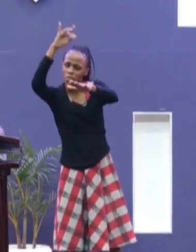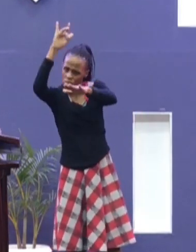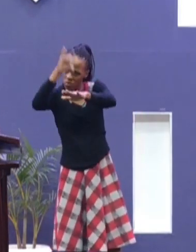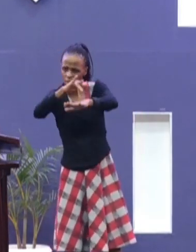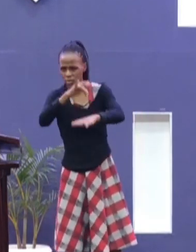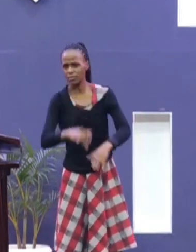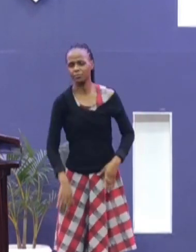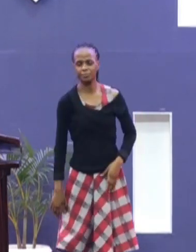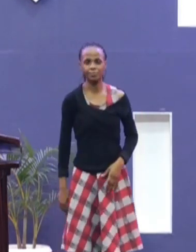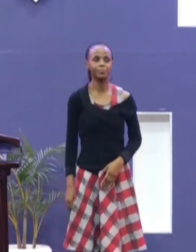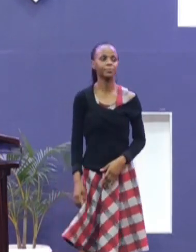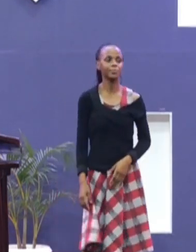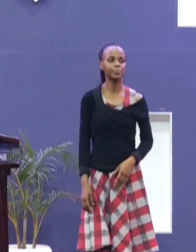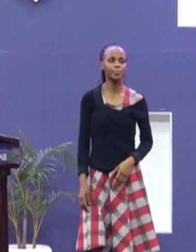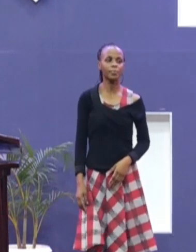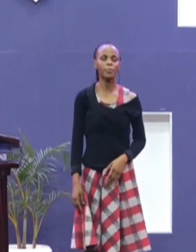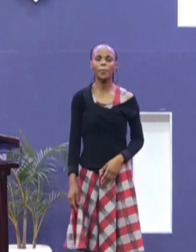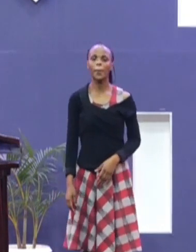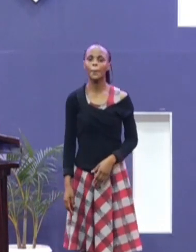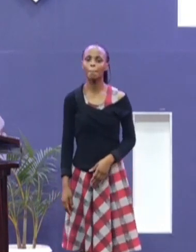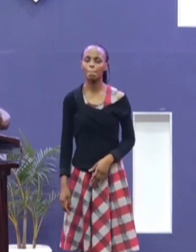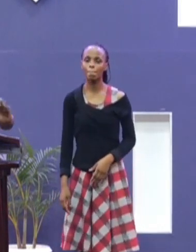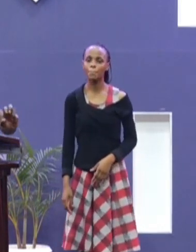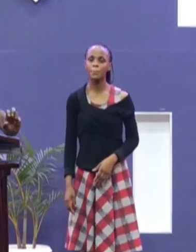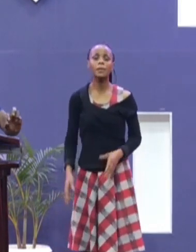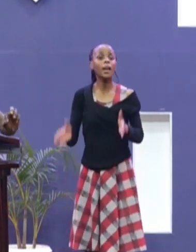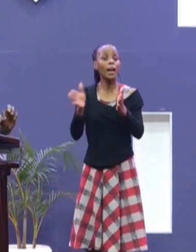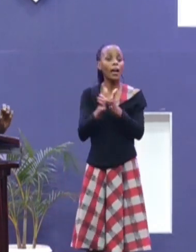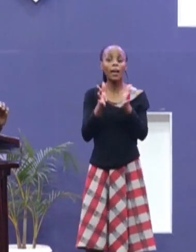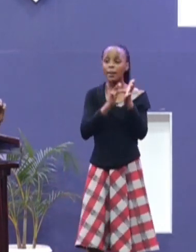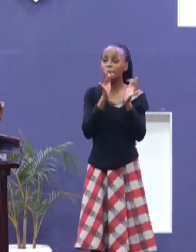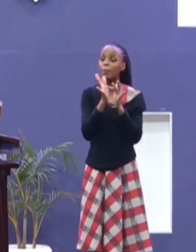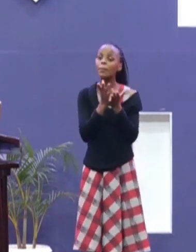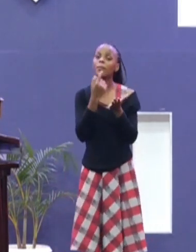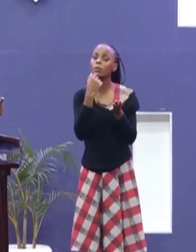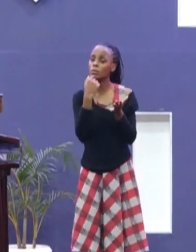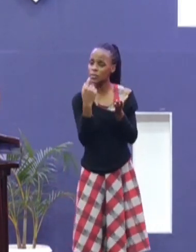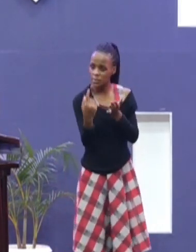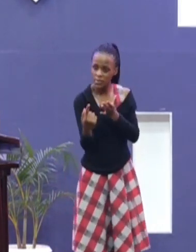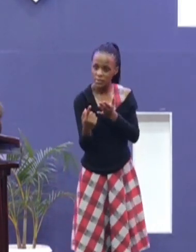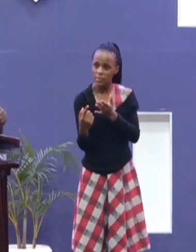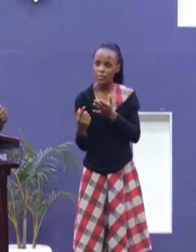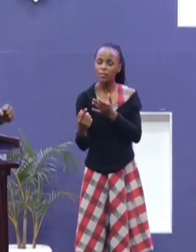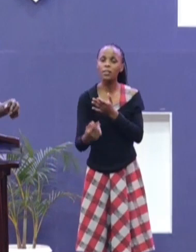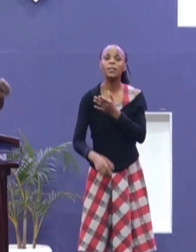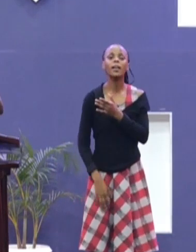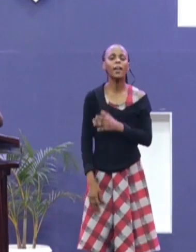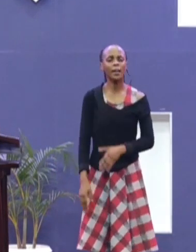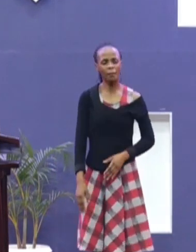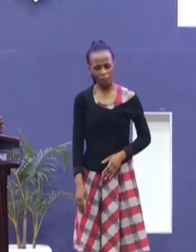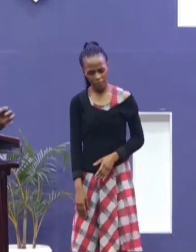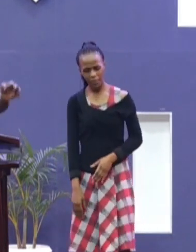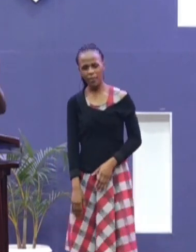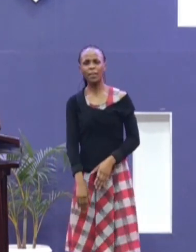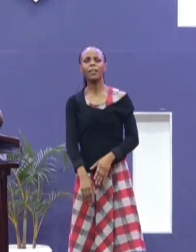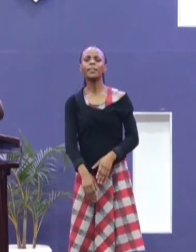mu bulamu bwo ng'akyakusibye ng'akyabitaddeko omukono gwe. And the Bible is very clear. It says, resist the